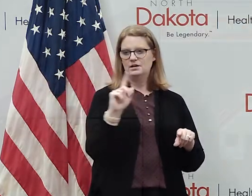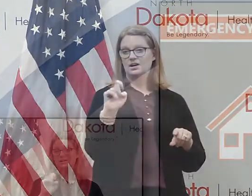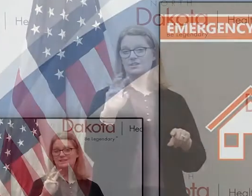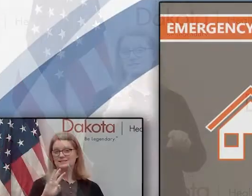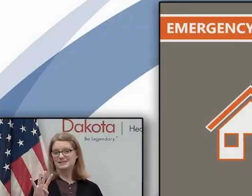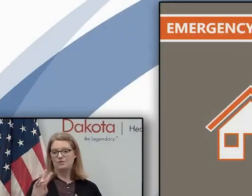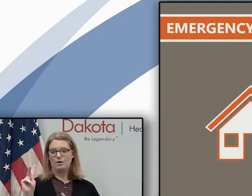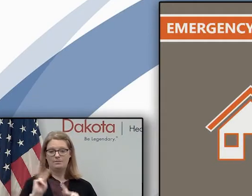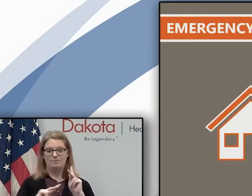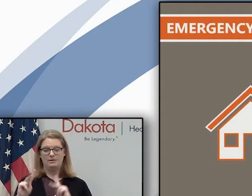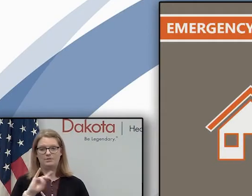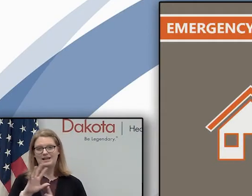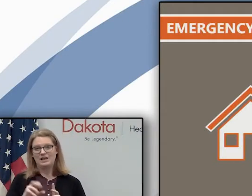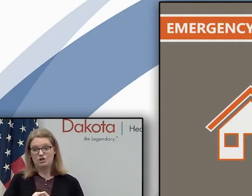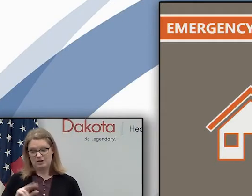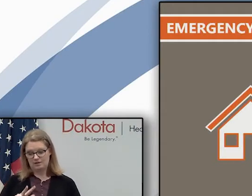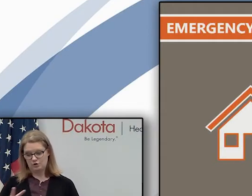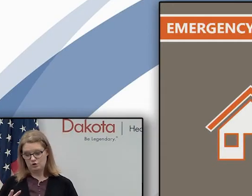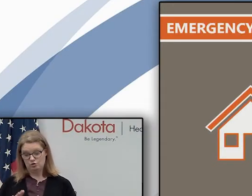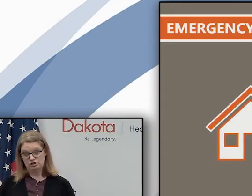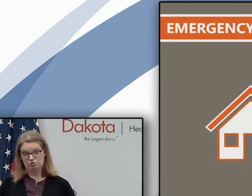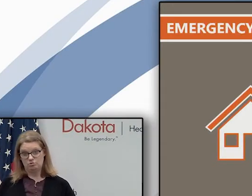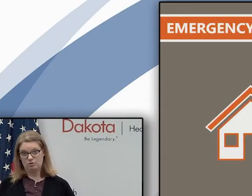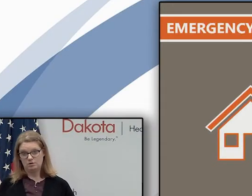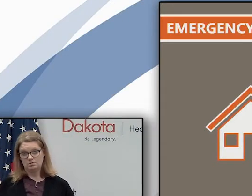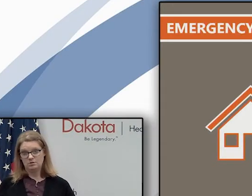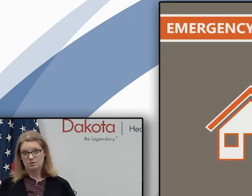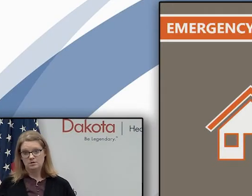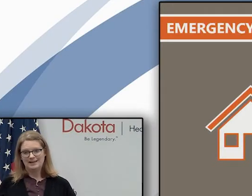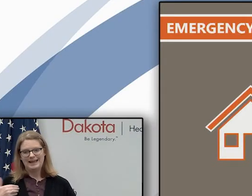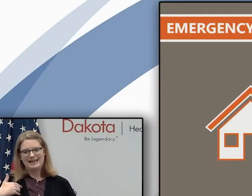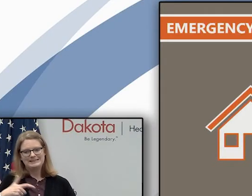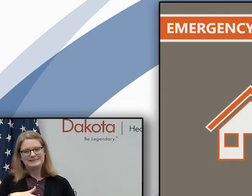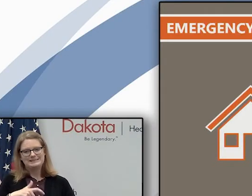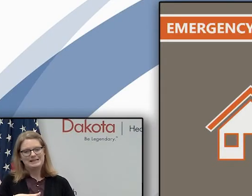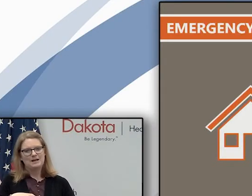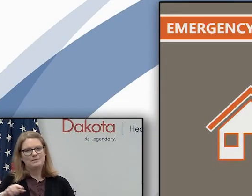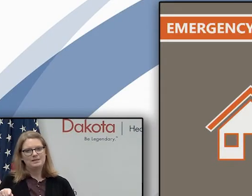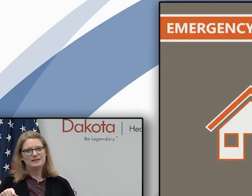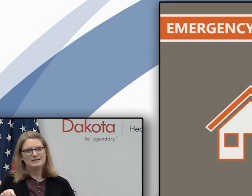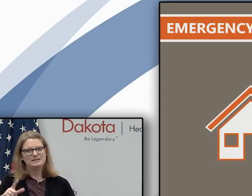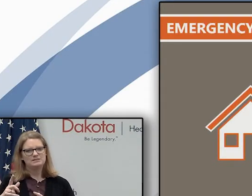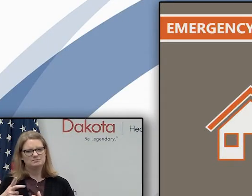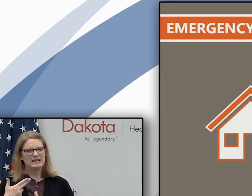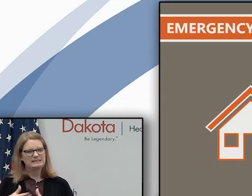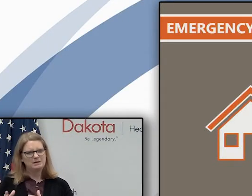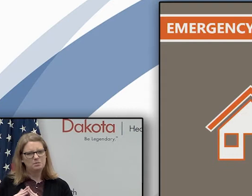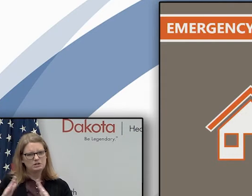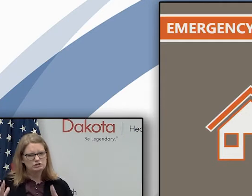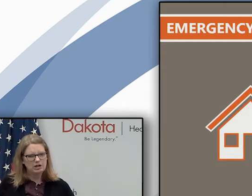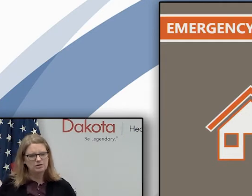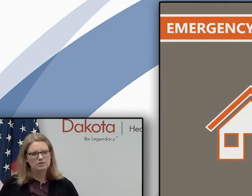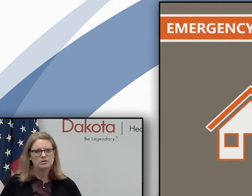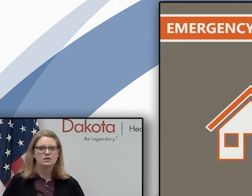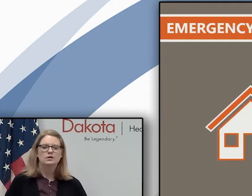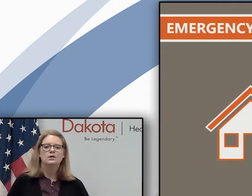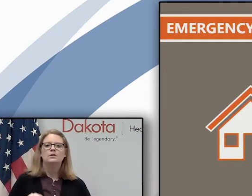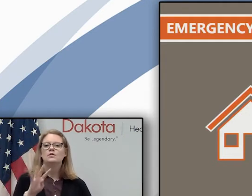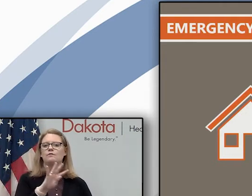individuals, including 32 children, spent time in these scattered shelter sites. 45